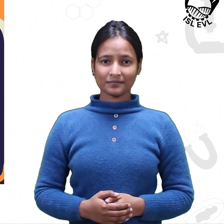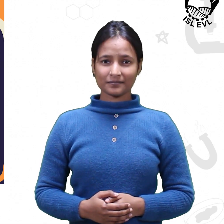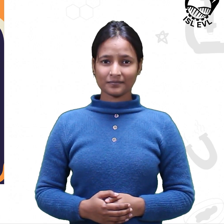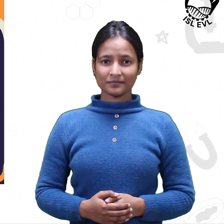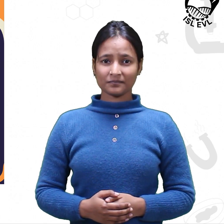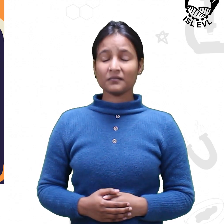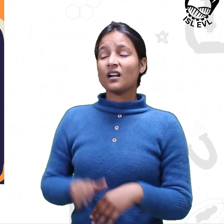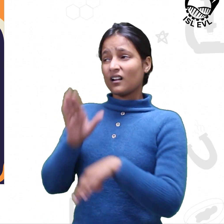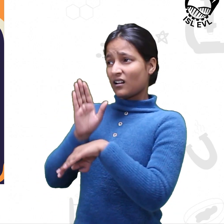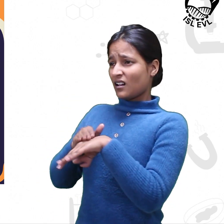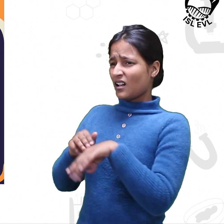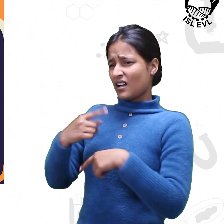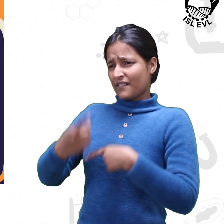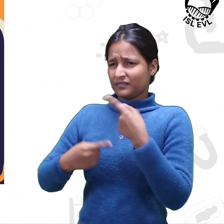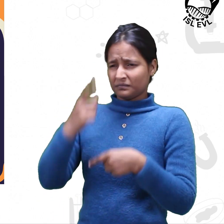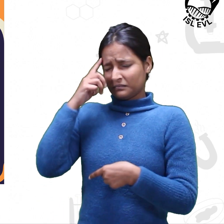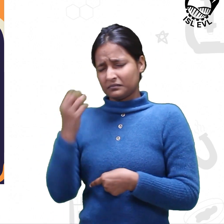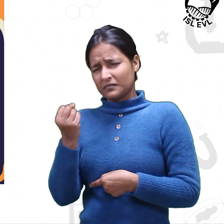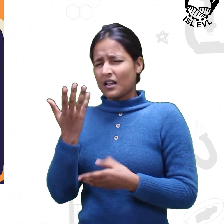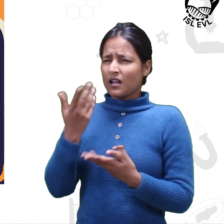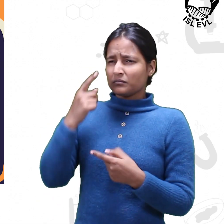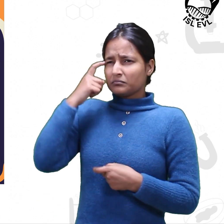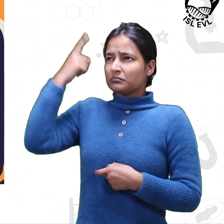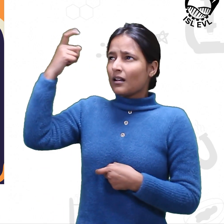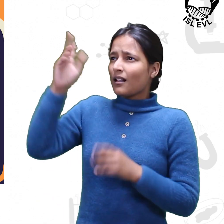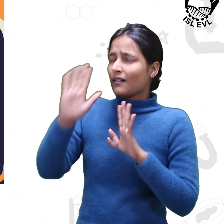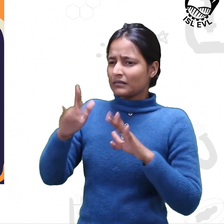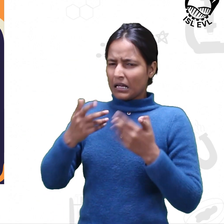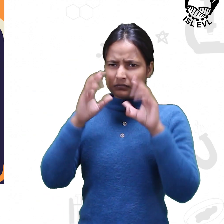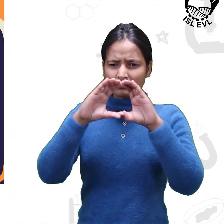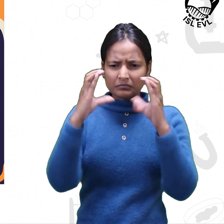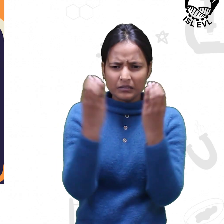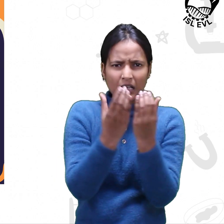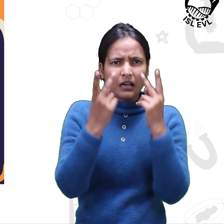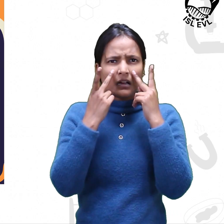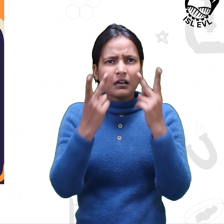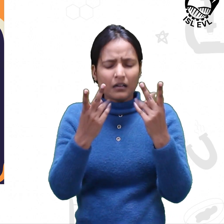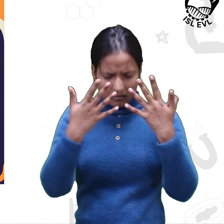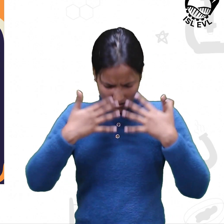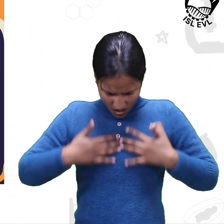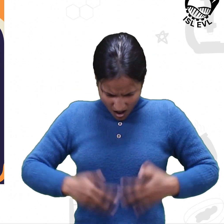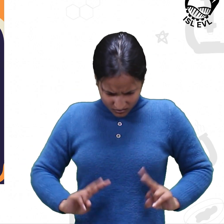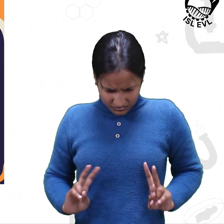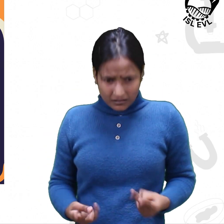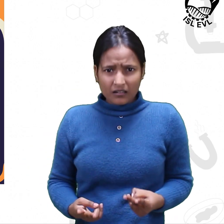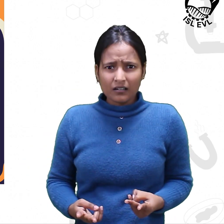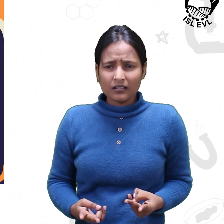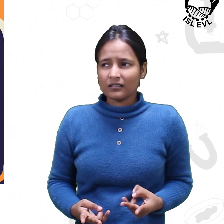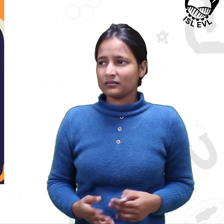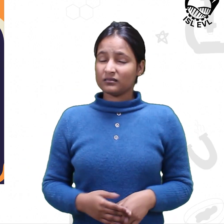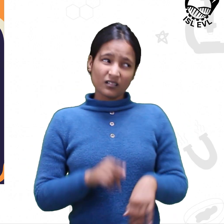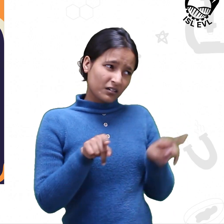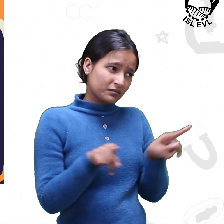I had such a weird dream the other night. I was sitting in my classroom wearing my night suit. My dream, I wanted to